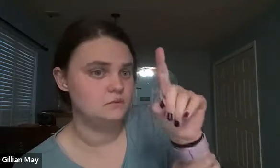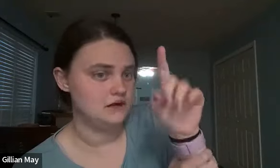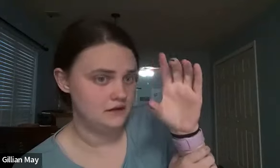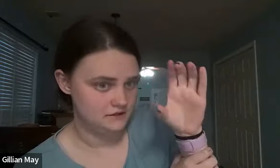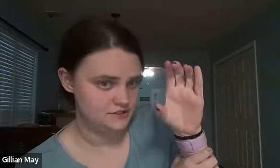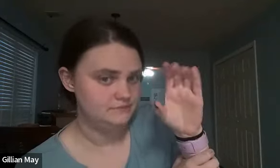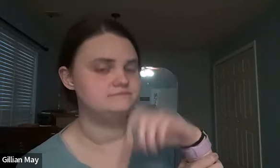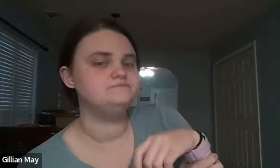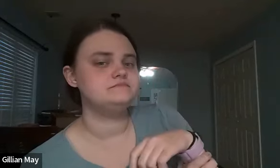100.